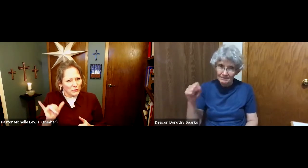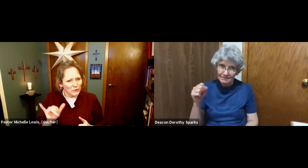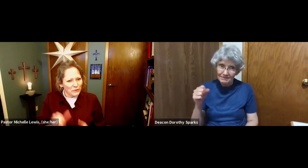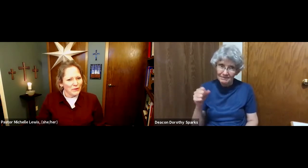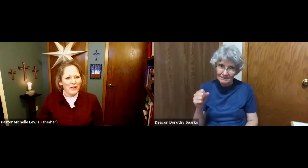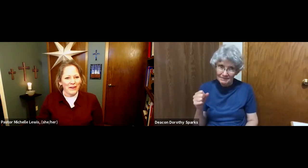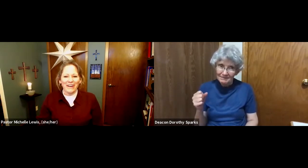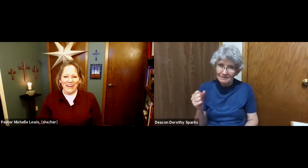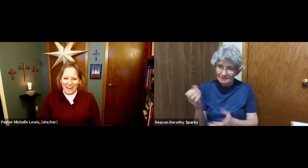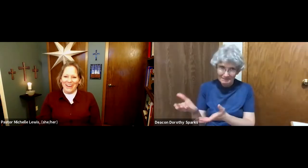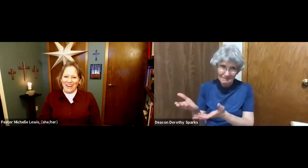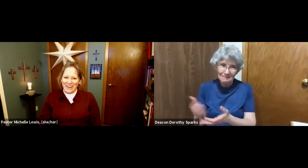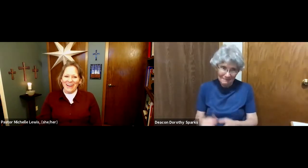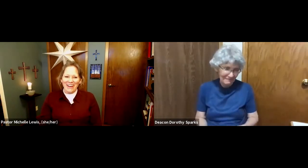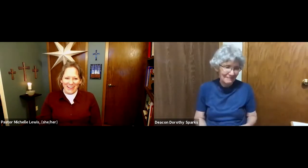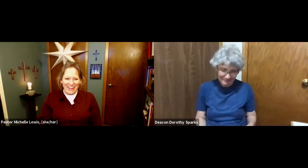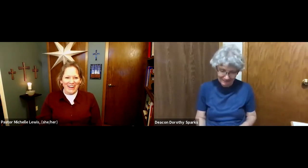Dorothy, I think you have a